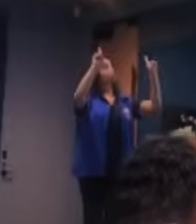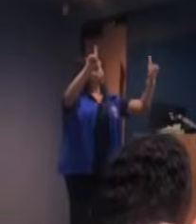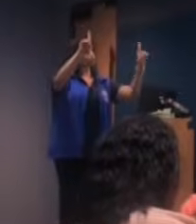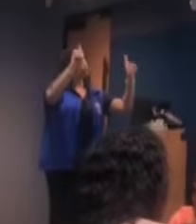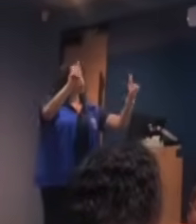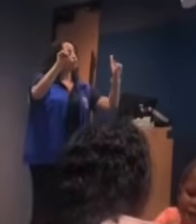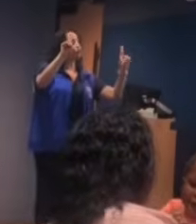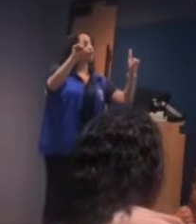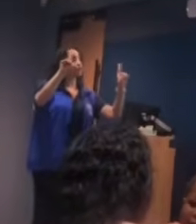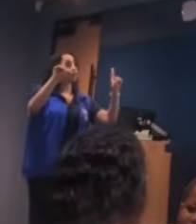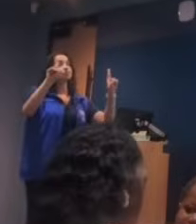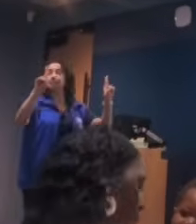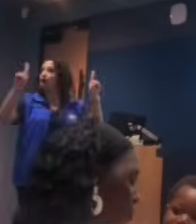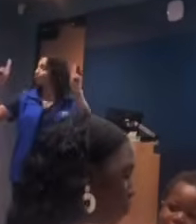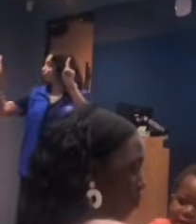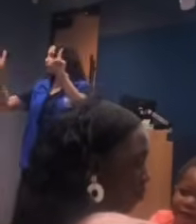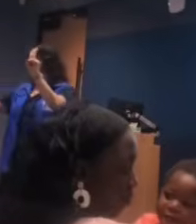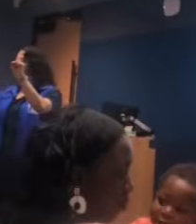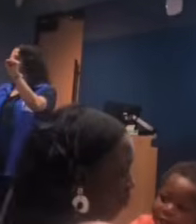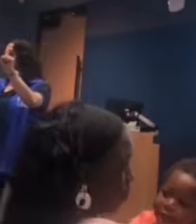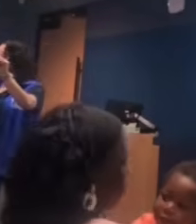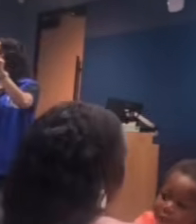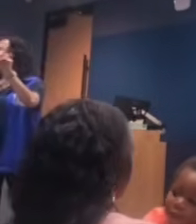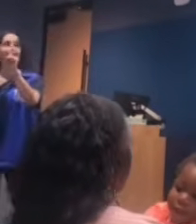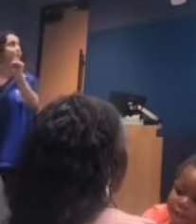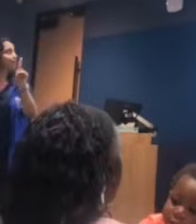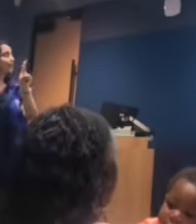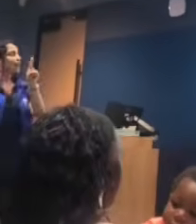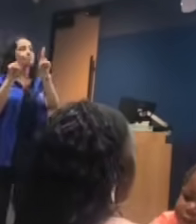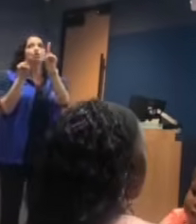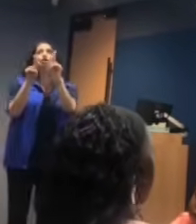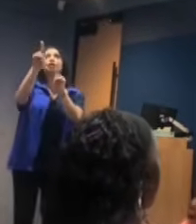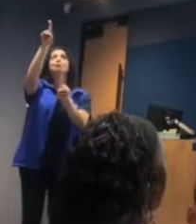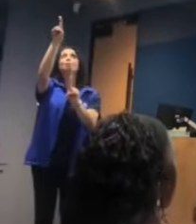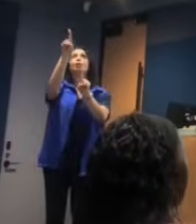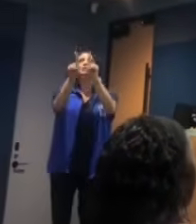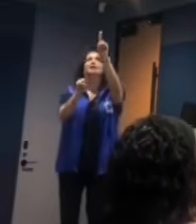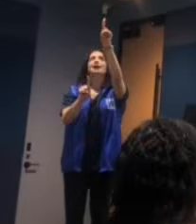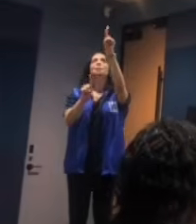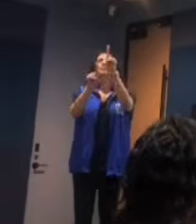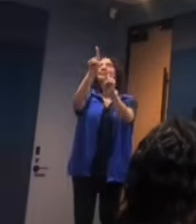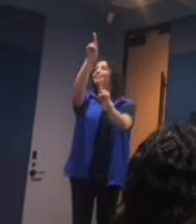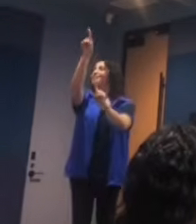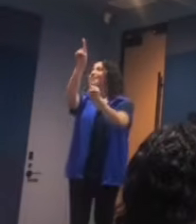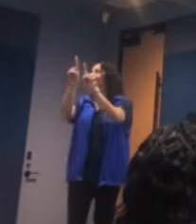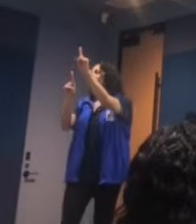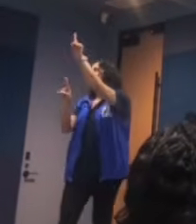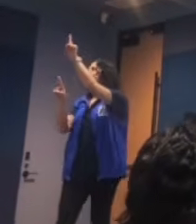to put your fingers up. Right? Put your hands like that.